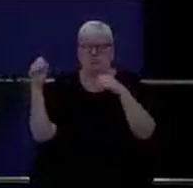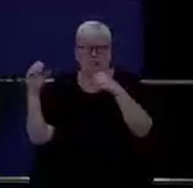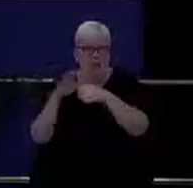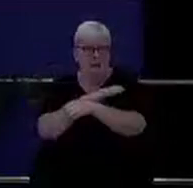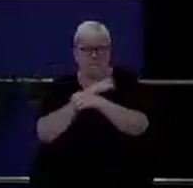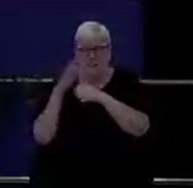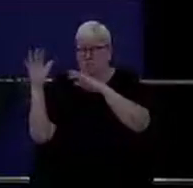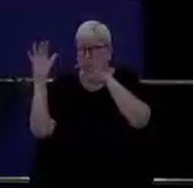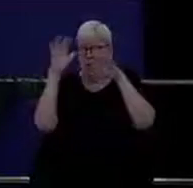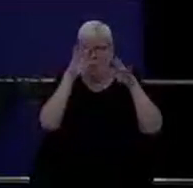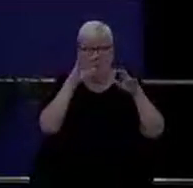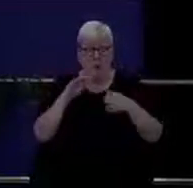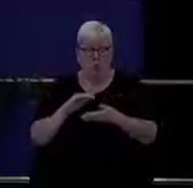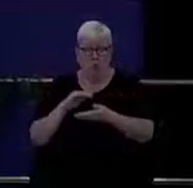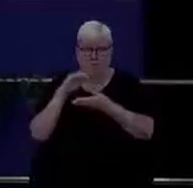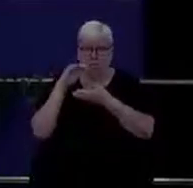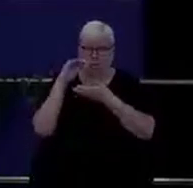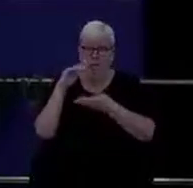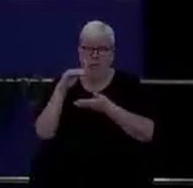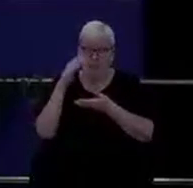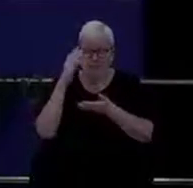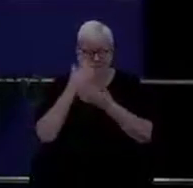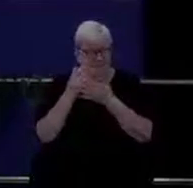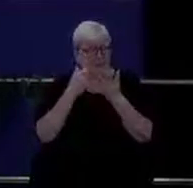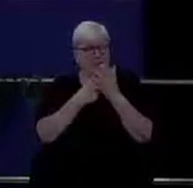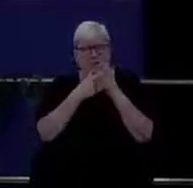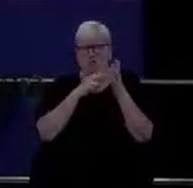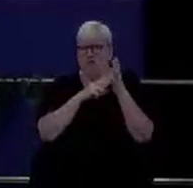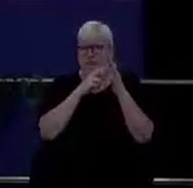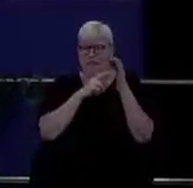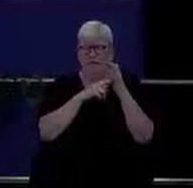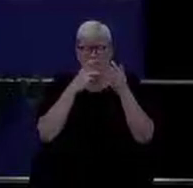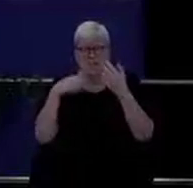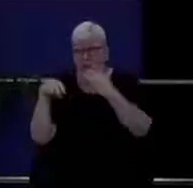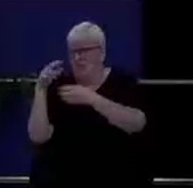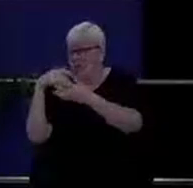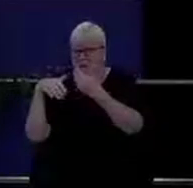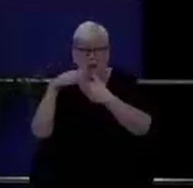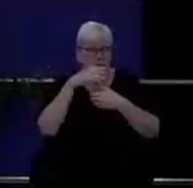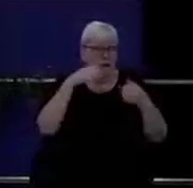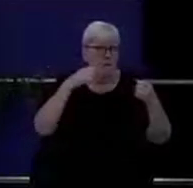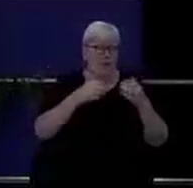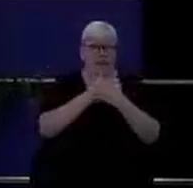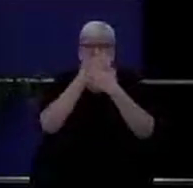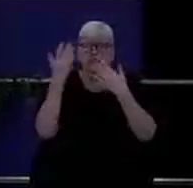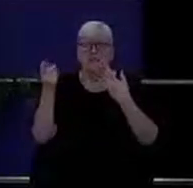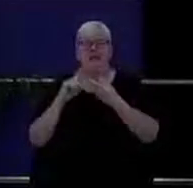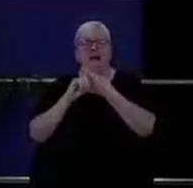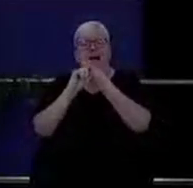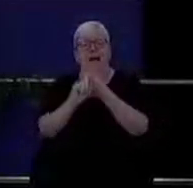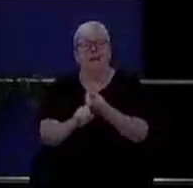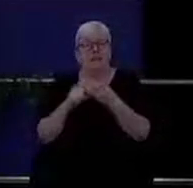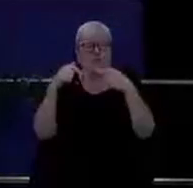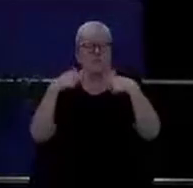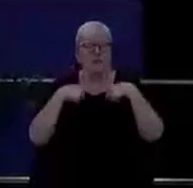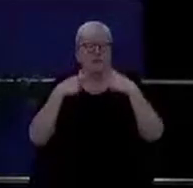last night. These ravens who pass into and around and through my days have anchored me. They have